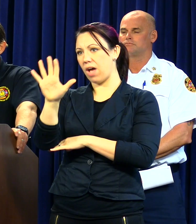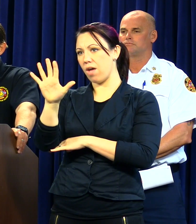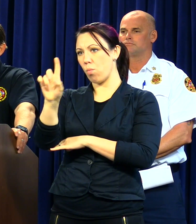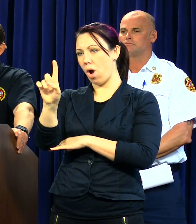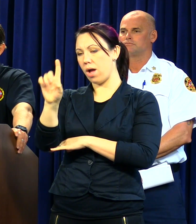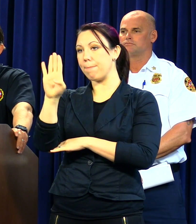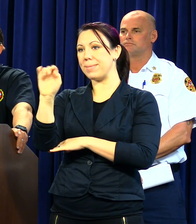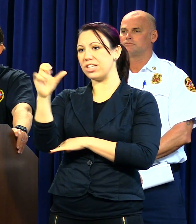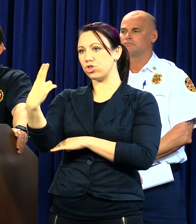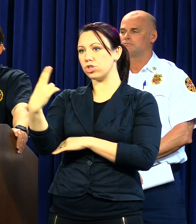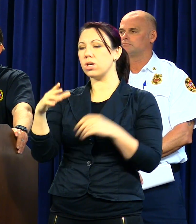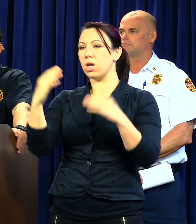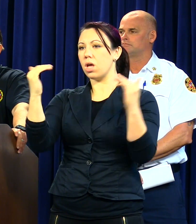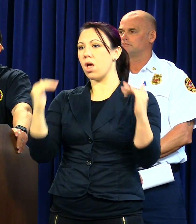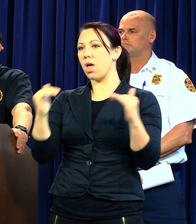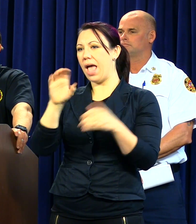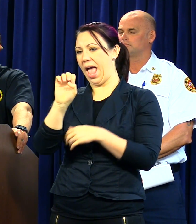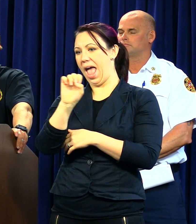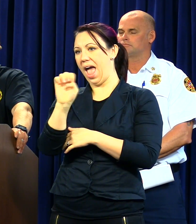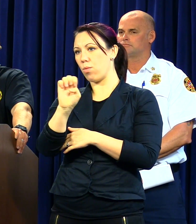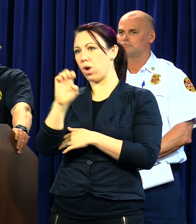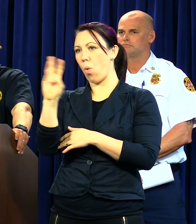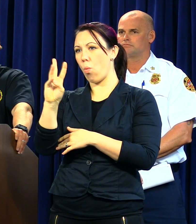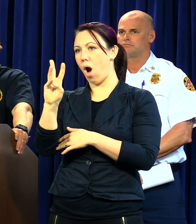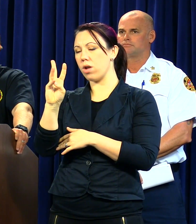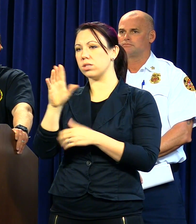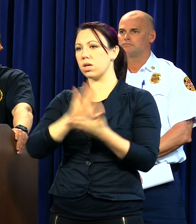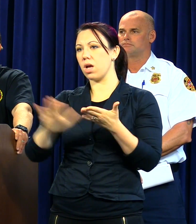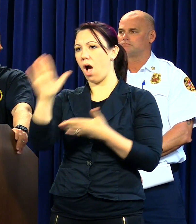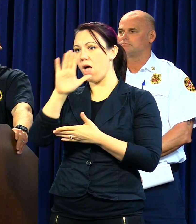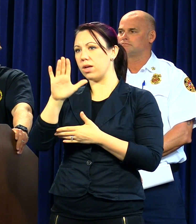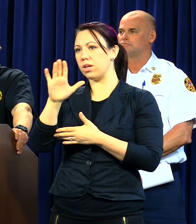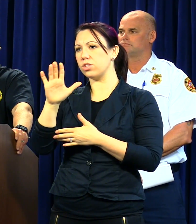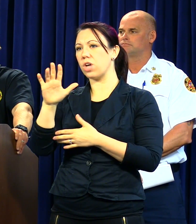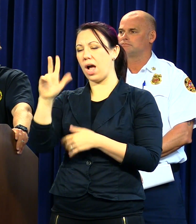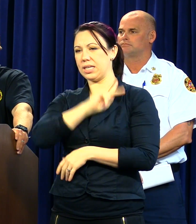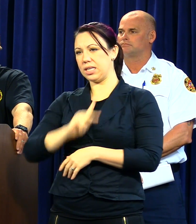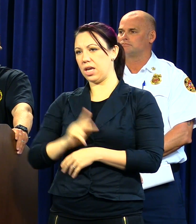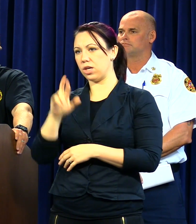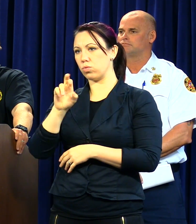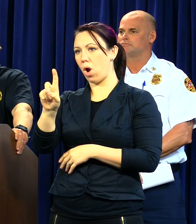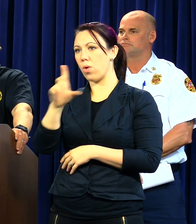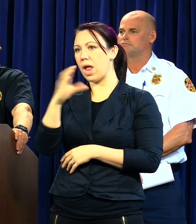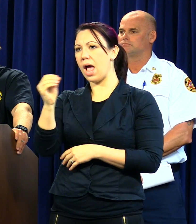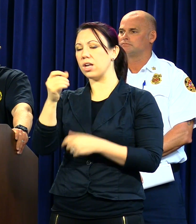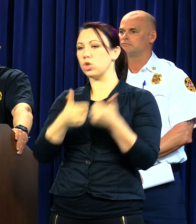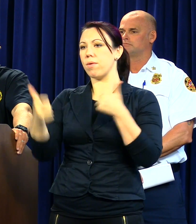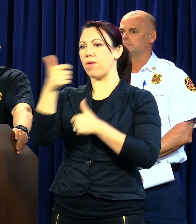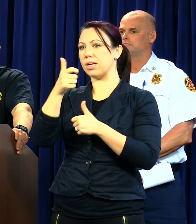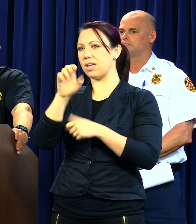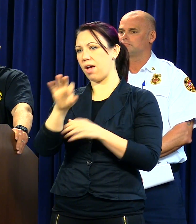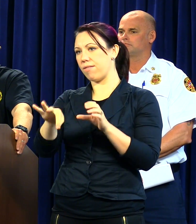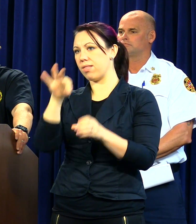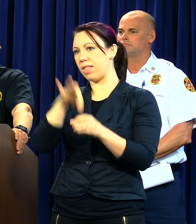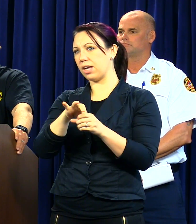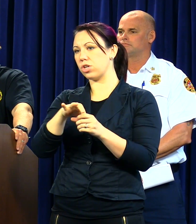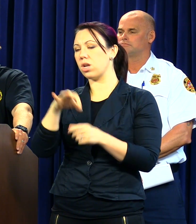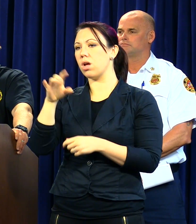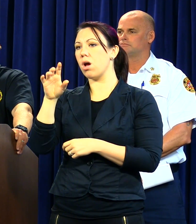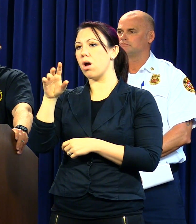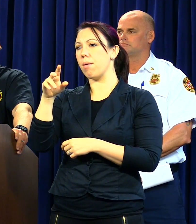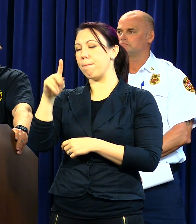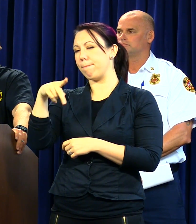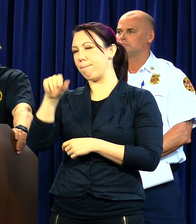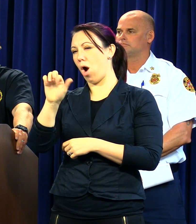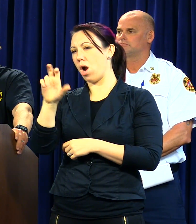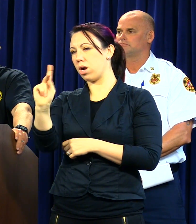Boulevard, Edward Waters College at 1853 Kings Road, and the Supervisor of Elections located at 1 Imison Park Boulevard. You